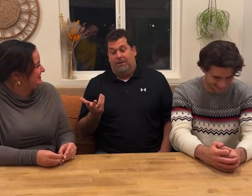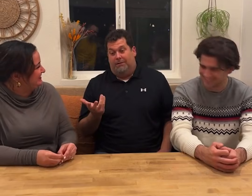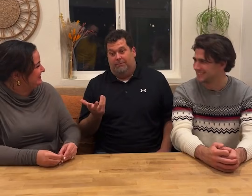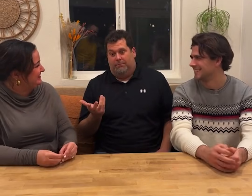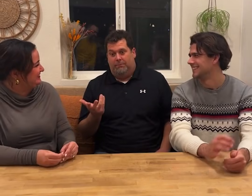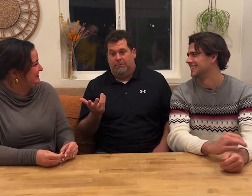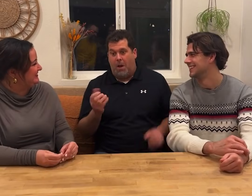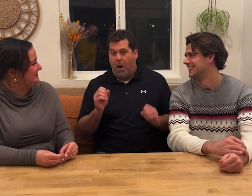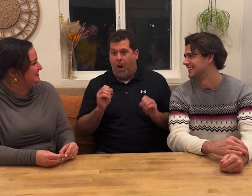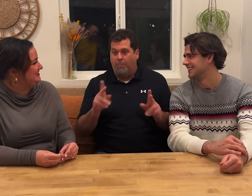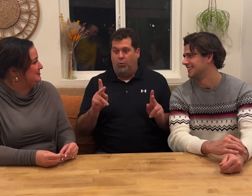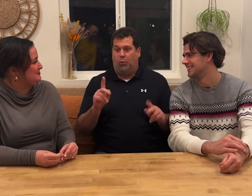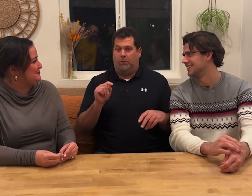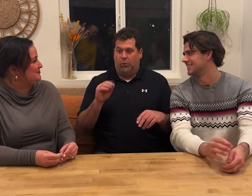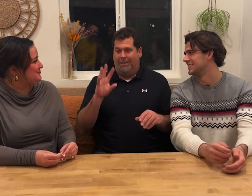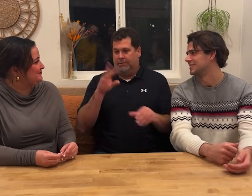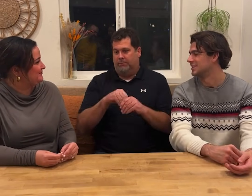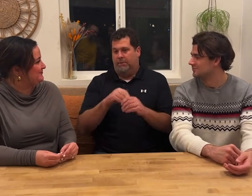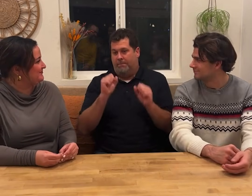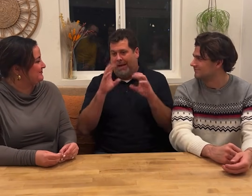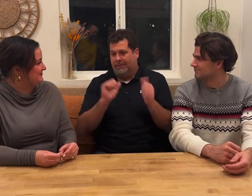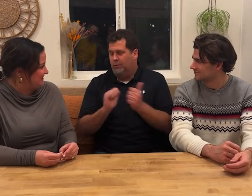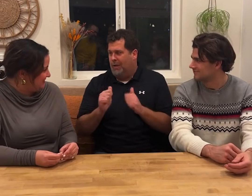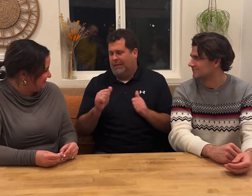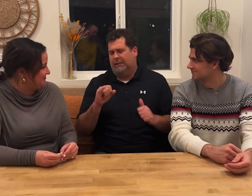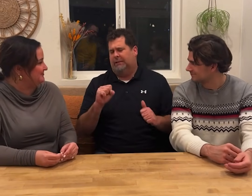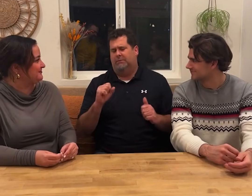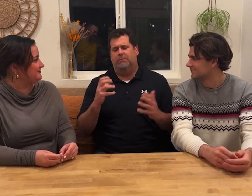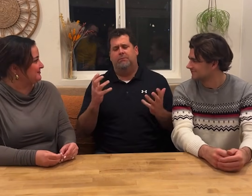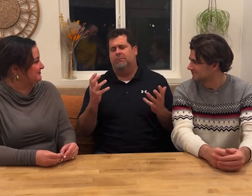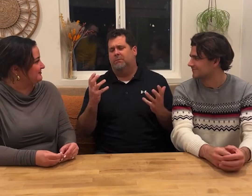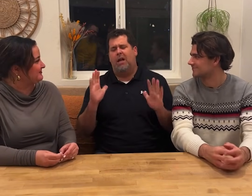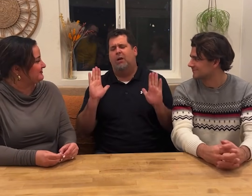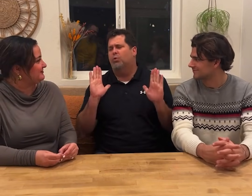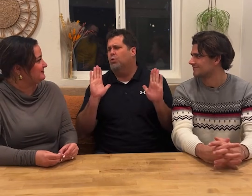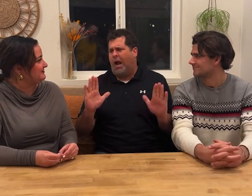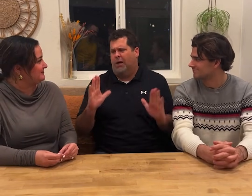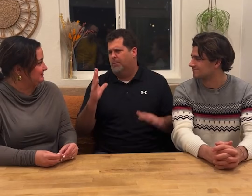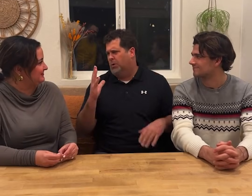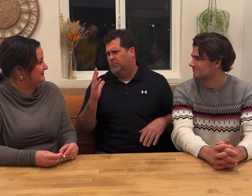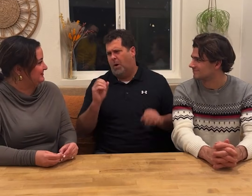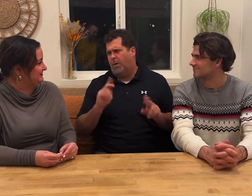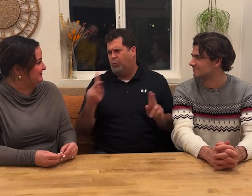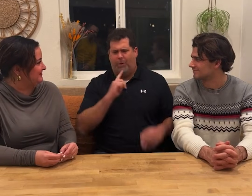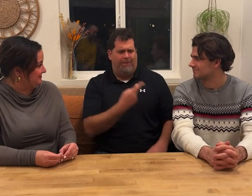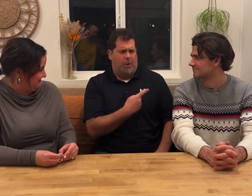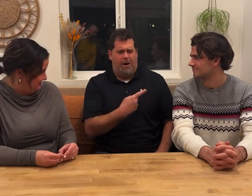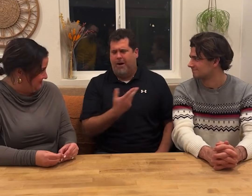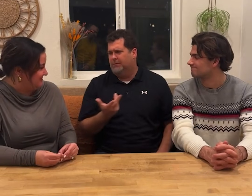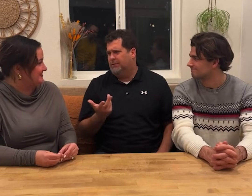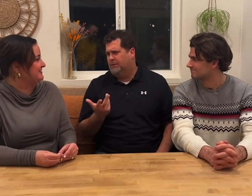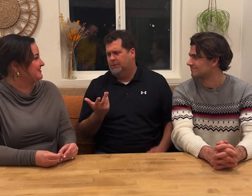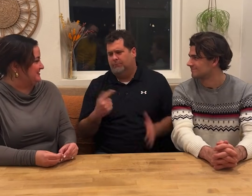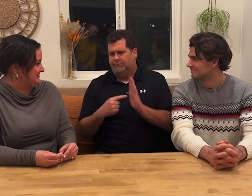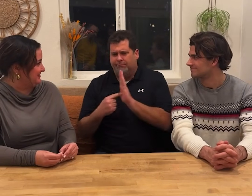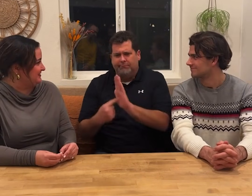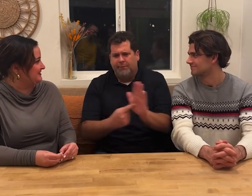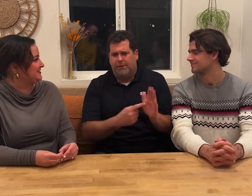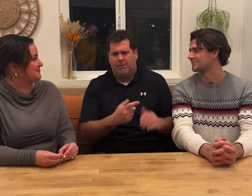amazing. What an opportunity to be involved in the Amazing Race. It was a great opportunity for the two of